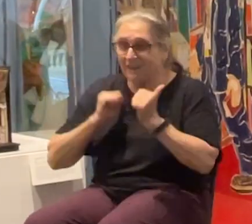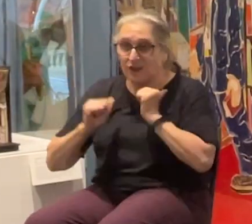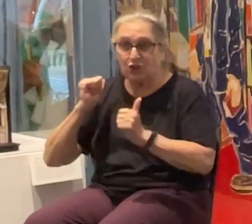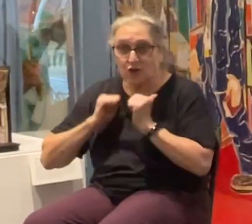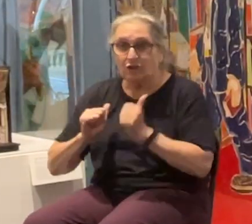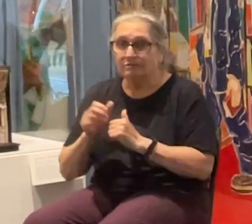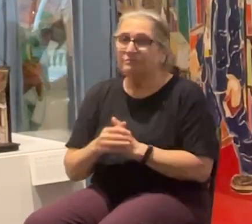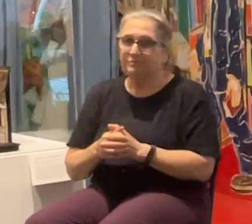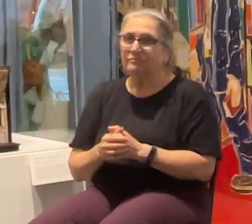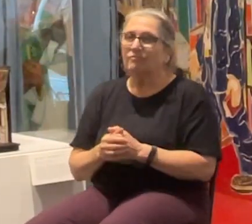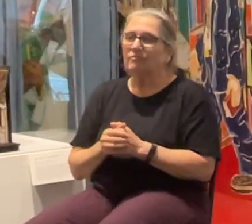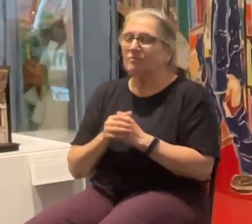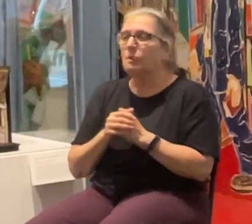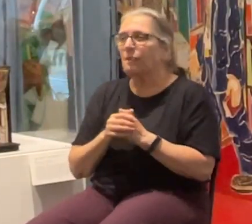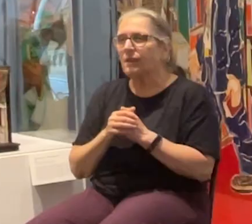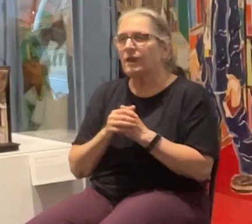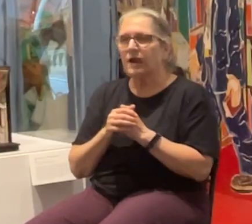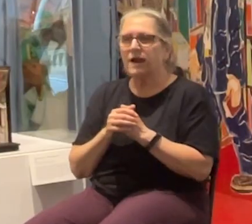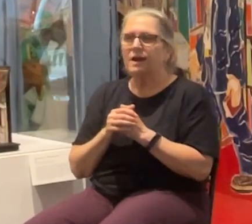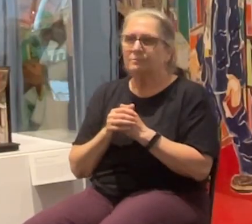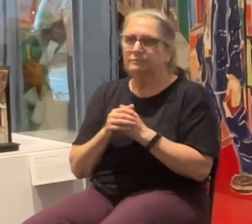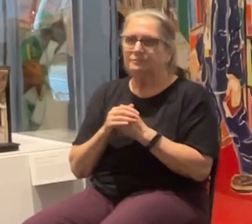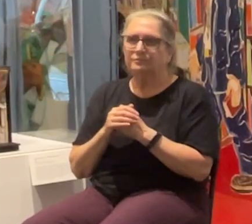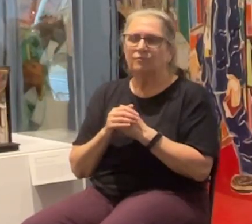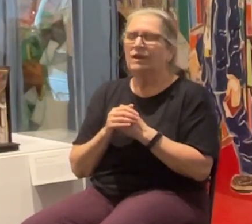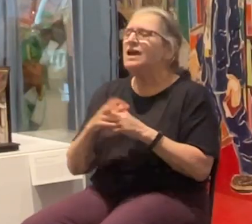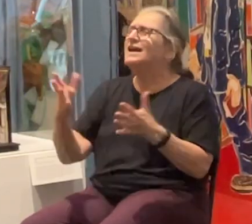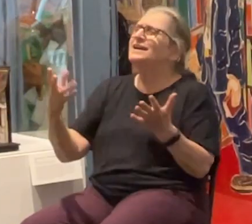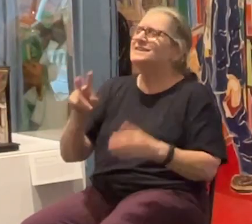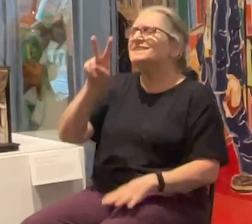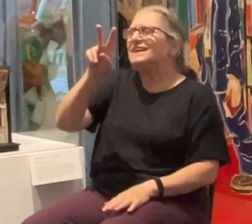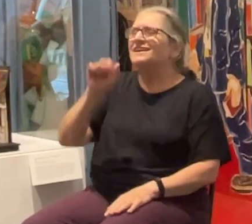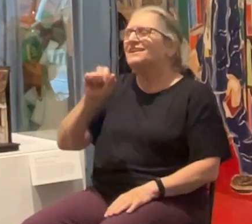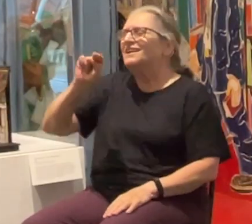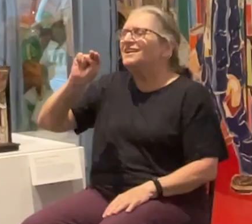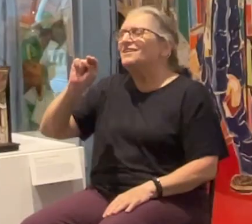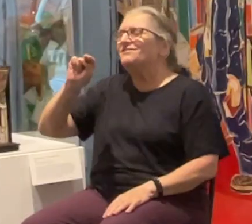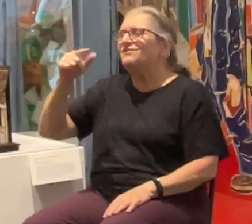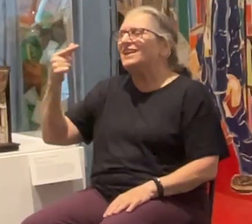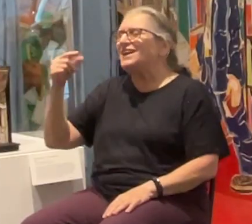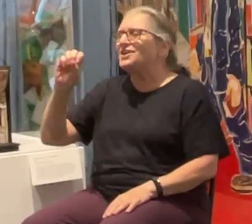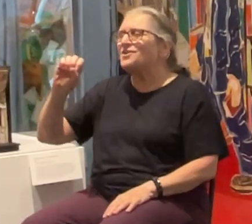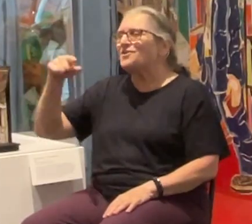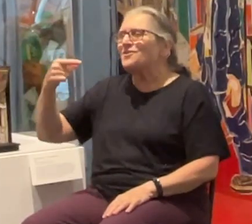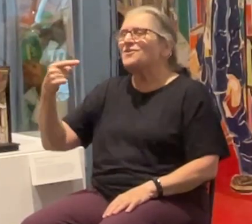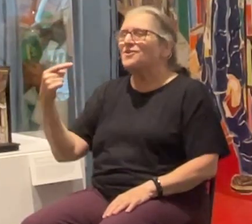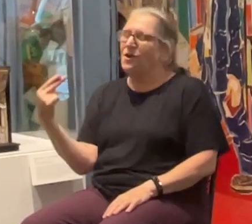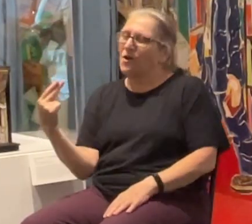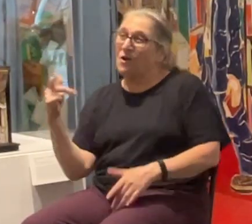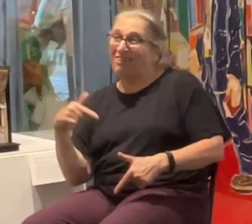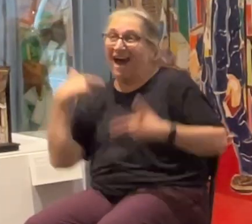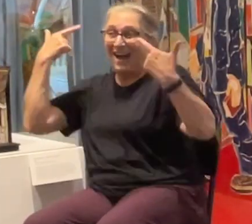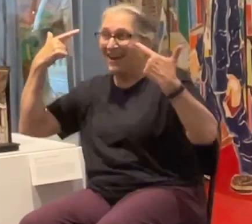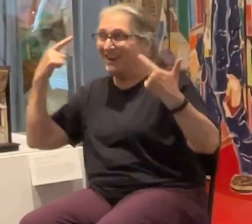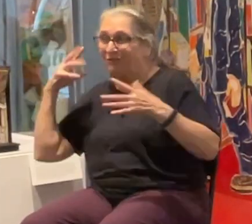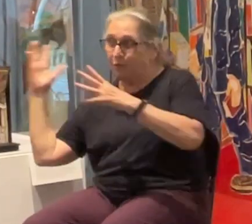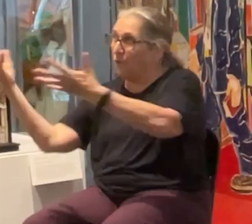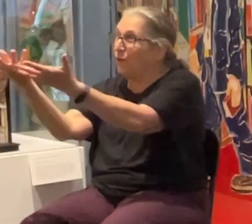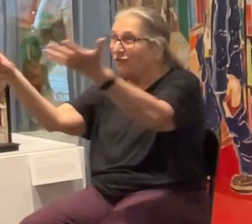Experience-based, like art things, like Van Gogh Alive or whatever those kind of things. Well, I think more of Sleep No More. Yeah. That's